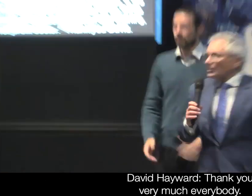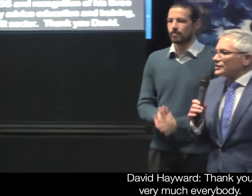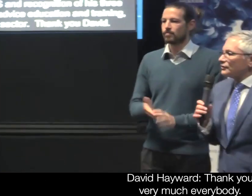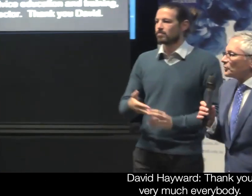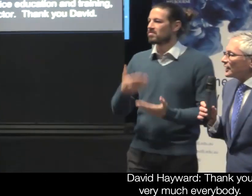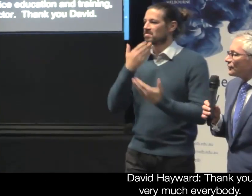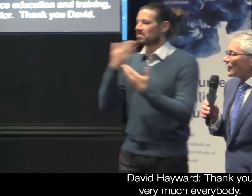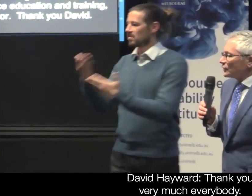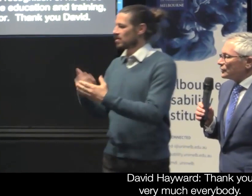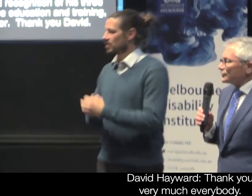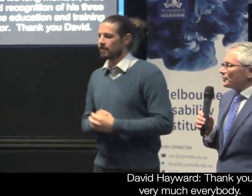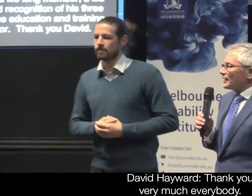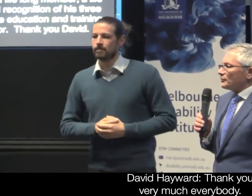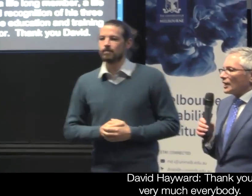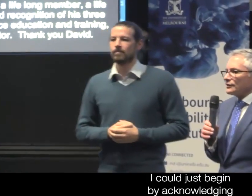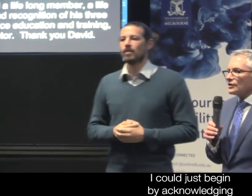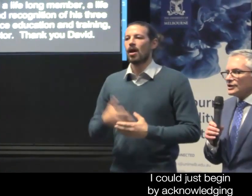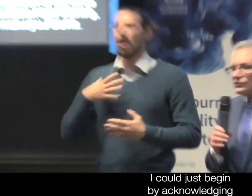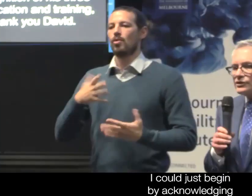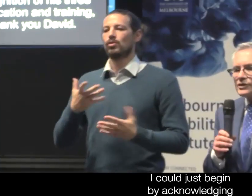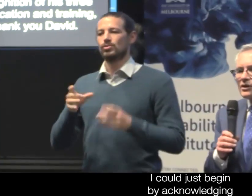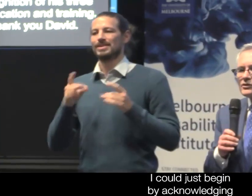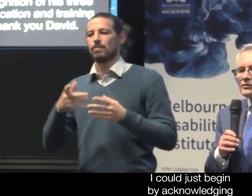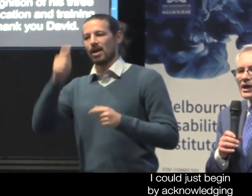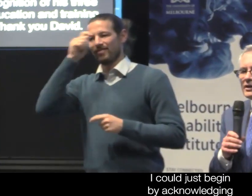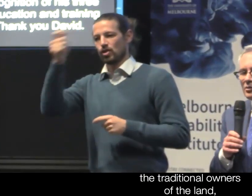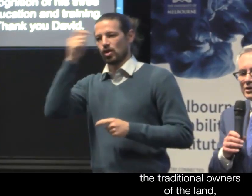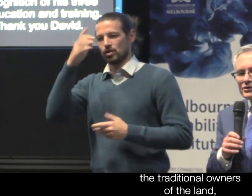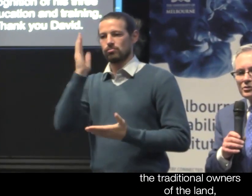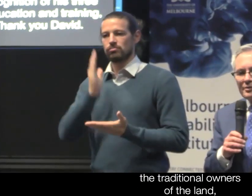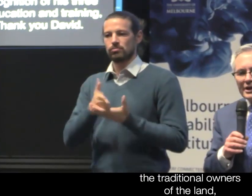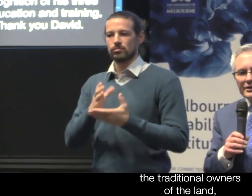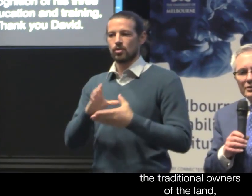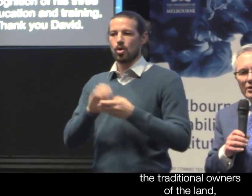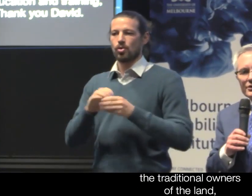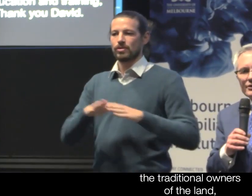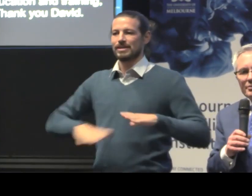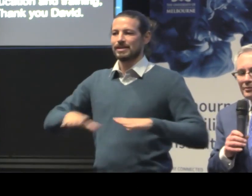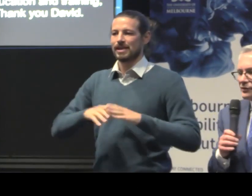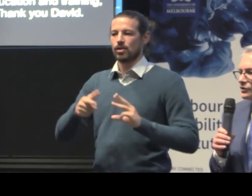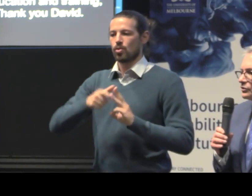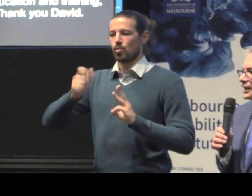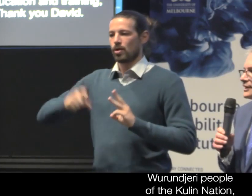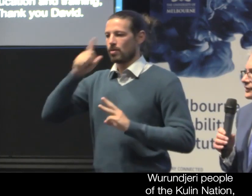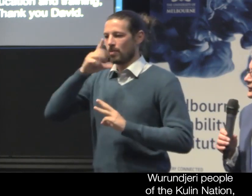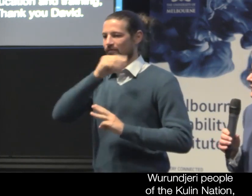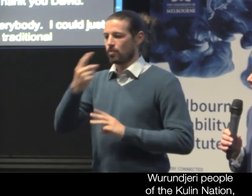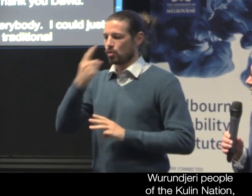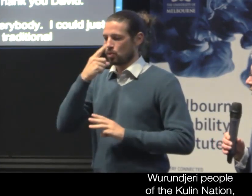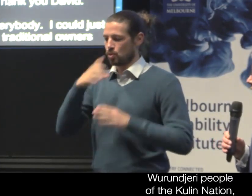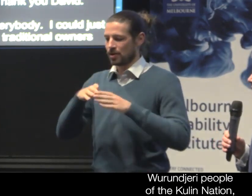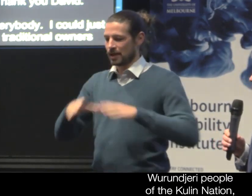Thank you very much, everybody. And if I could just begin by acknowledging the traditional owners of the land on which we meet, the Wurundjeri people of the Kulin